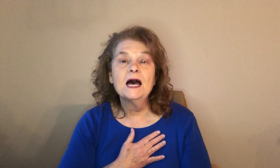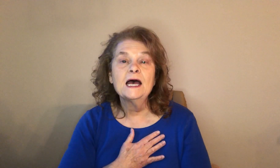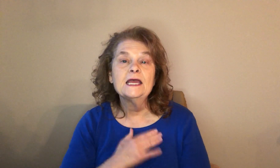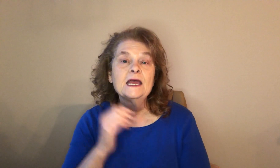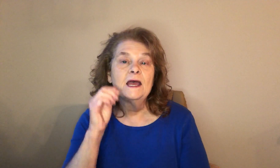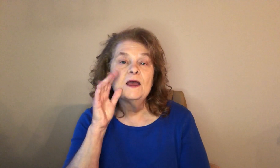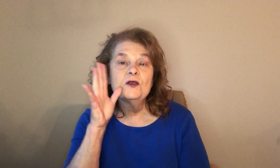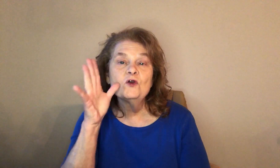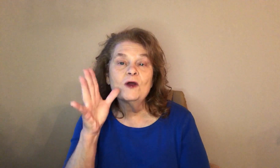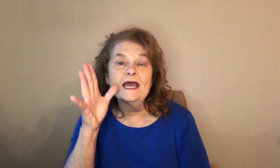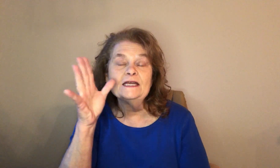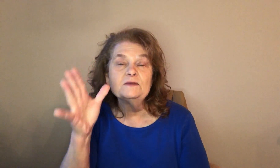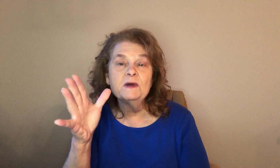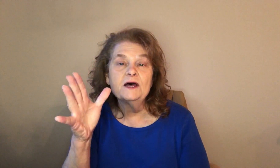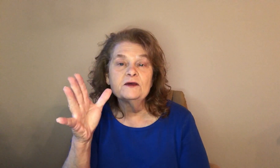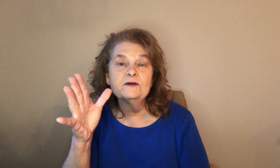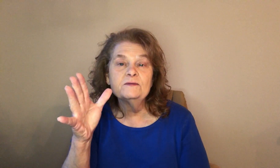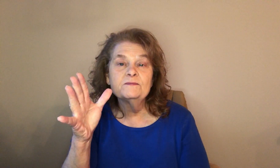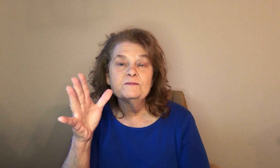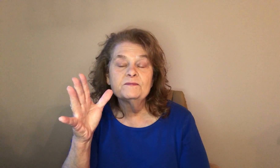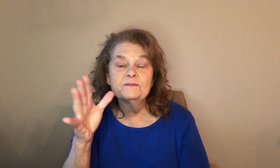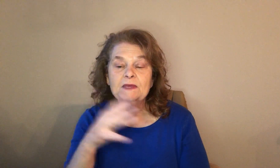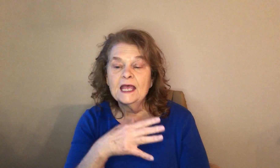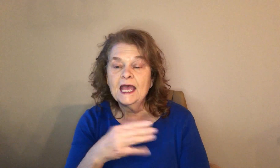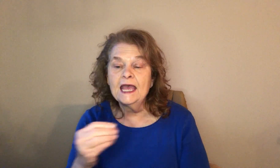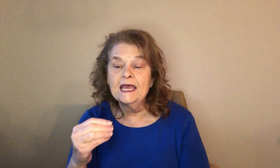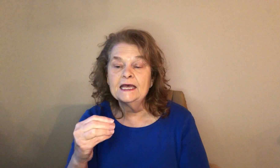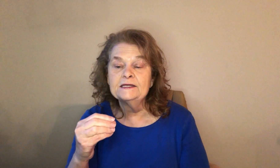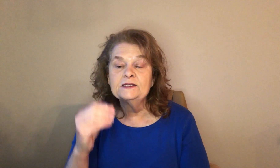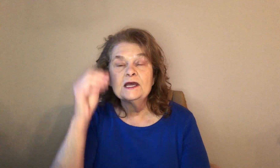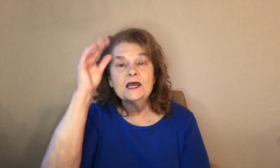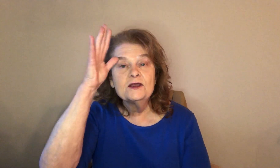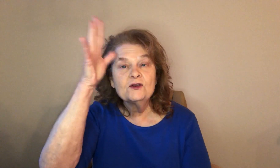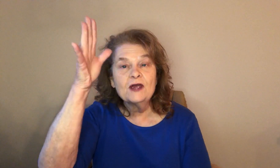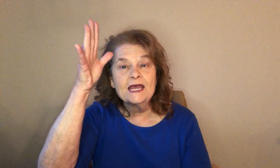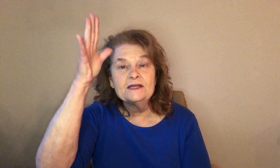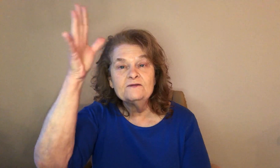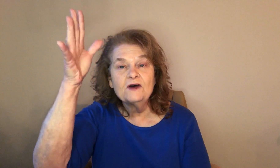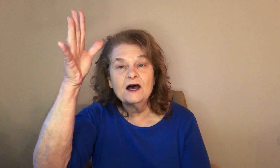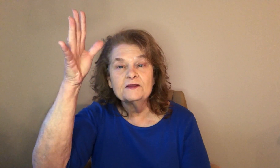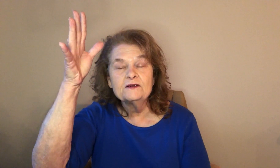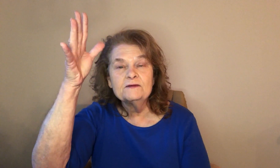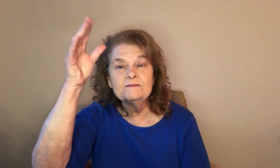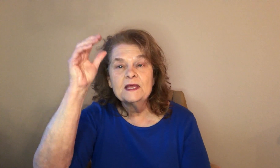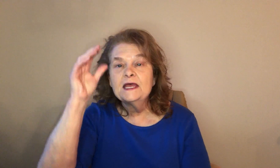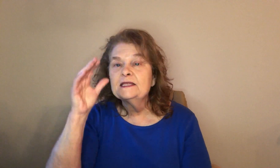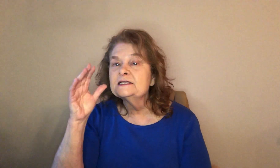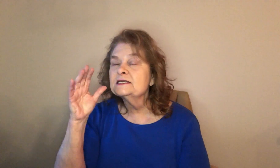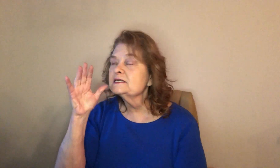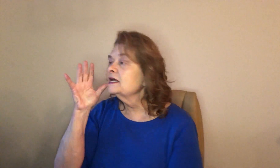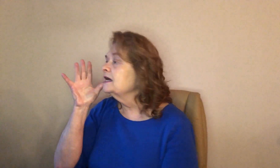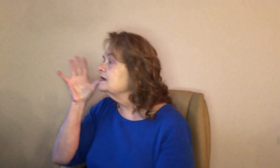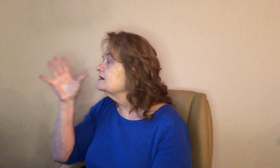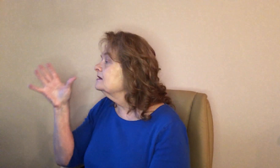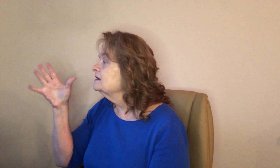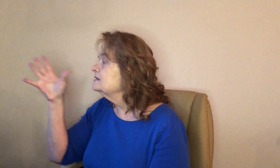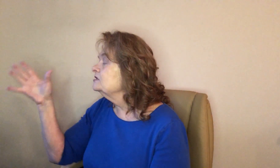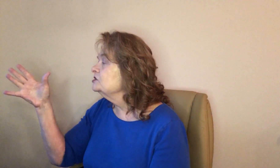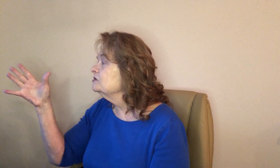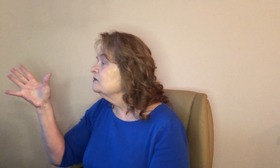my grandmother and grandfather. This is like the